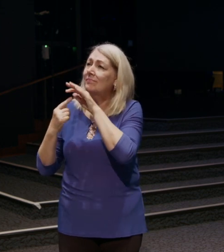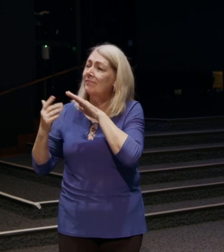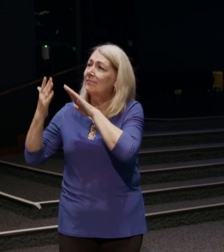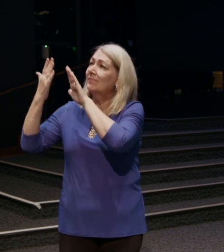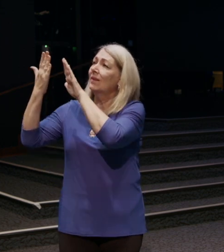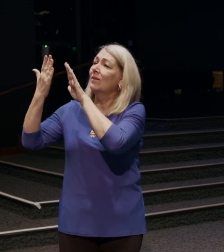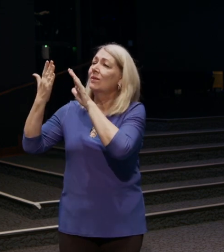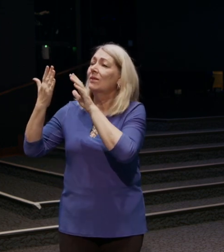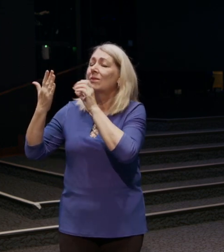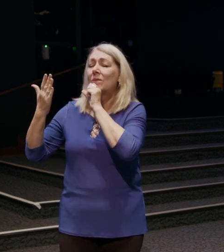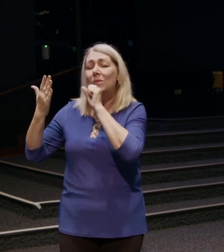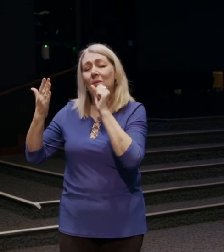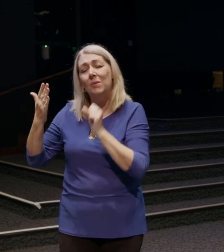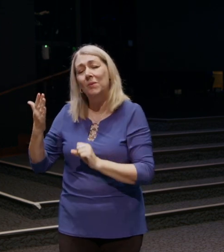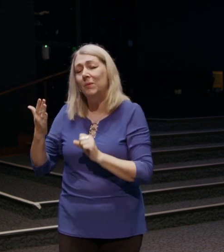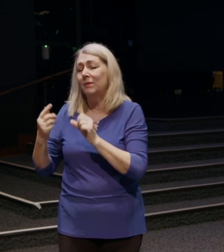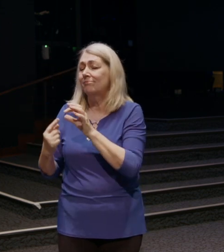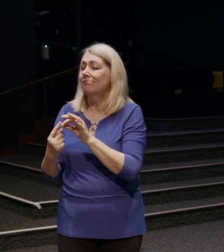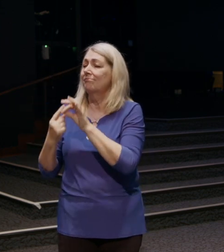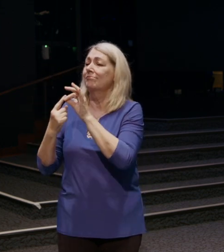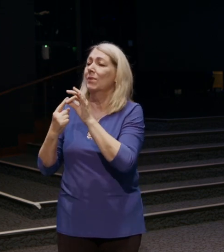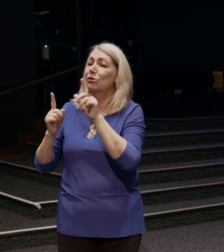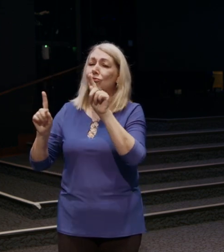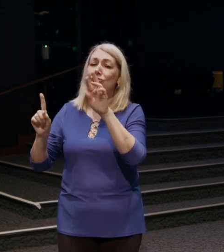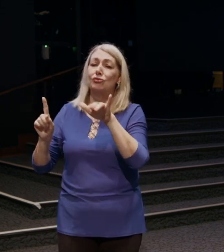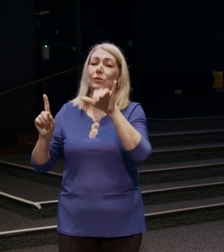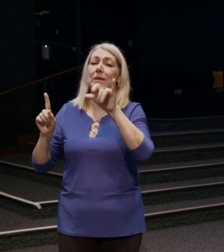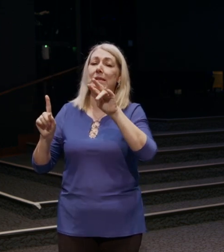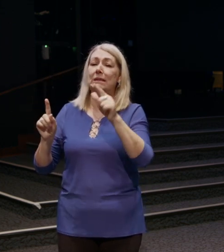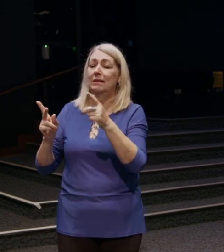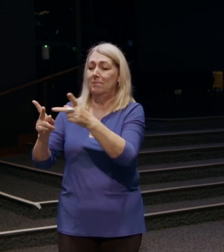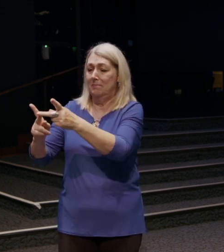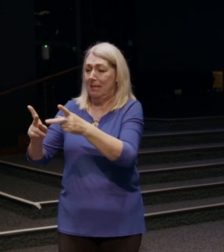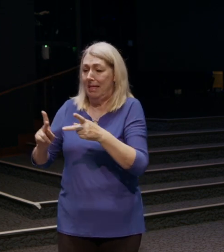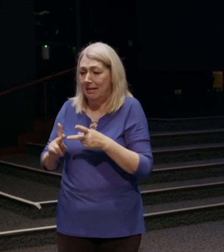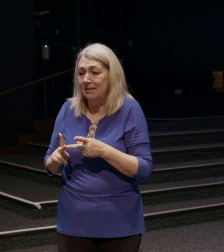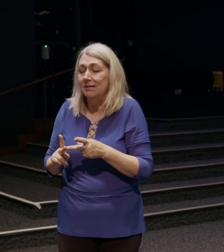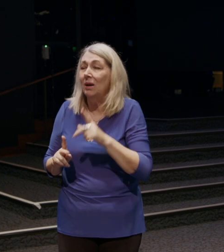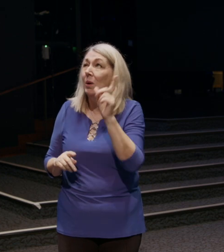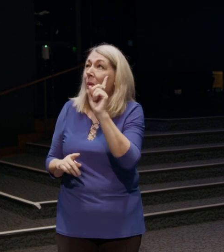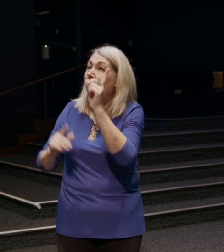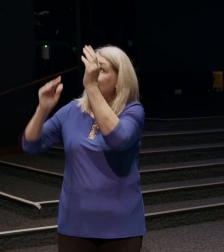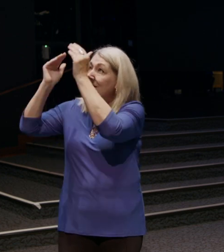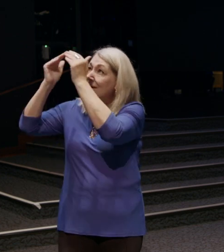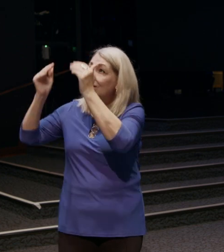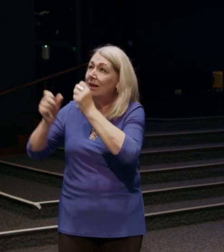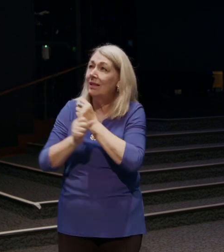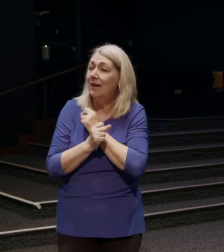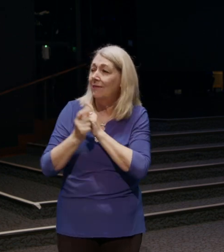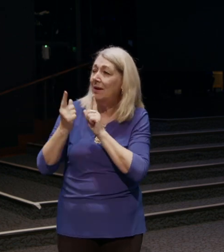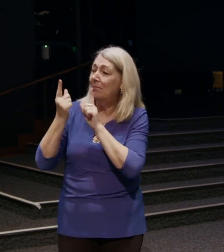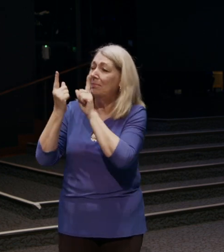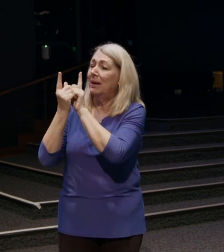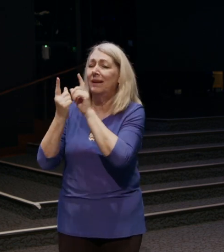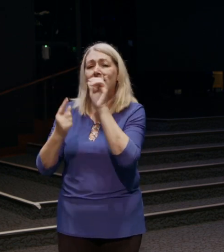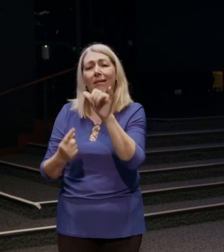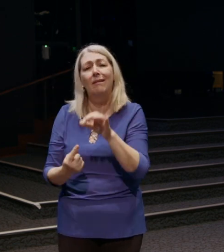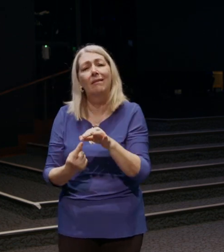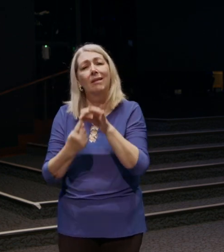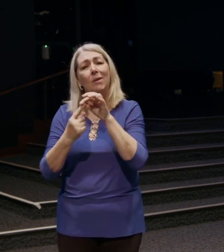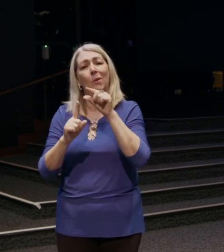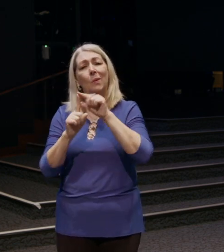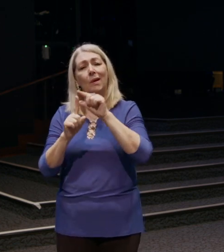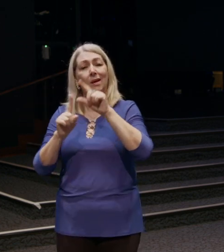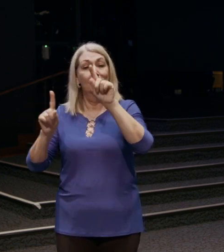trysting place where heaven's love and heaven's justice meet. Trysting is not a word